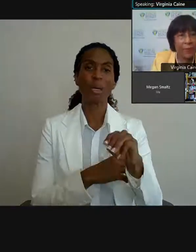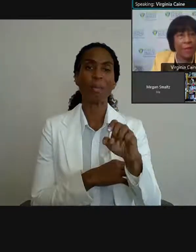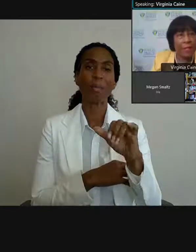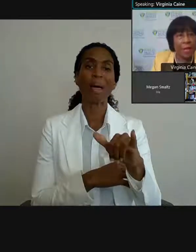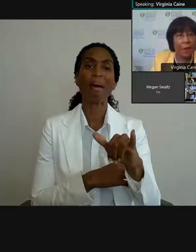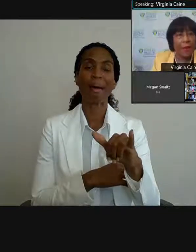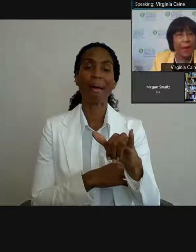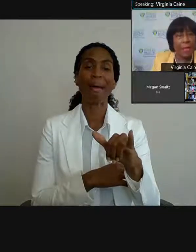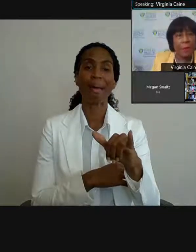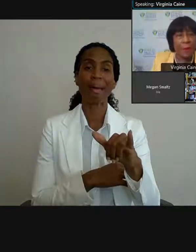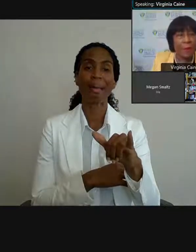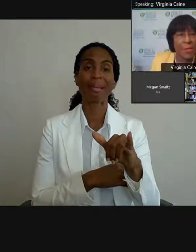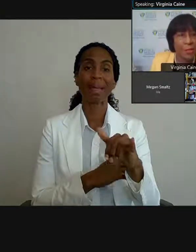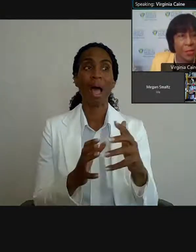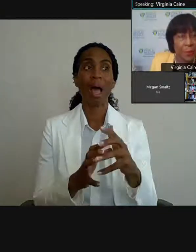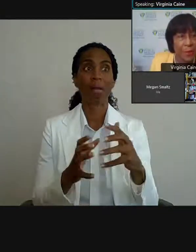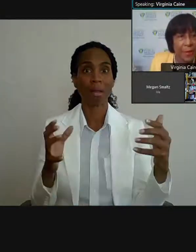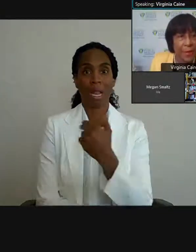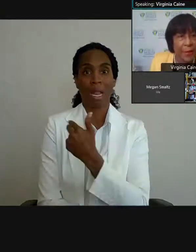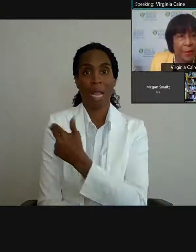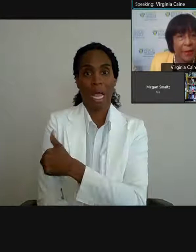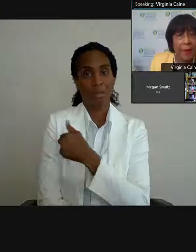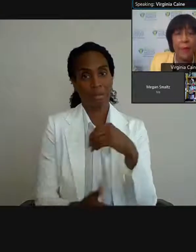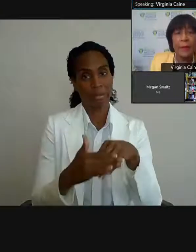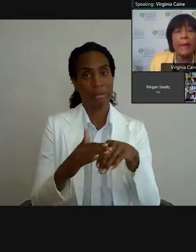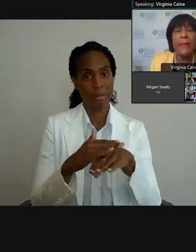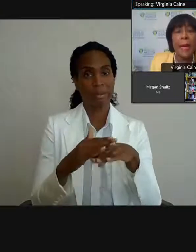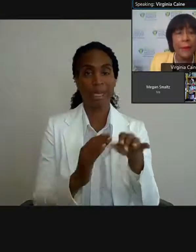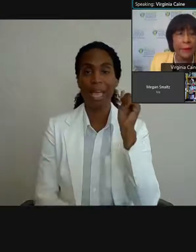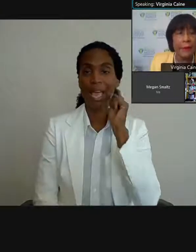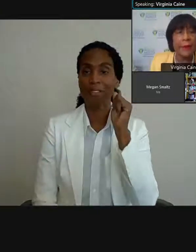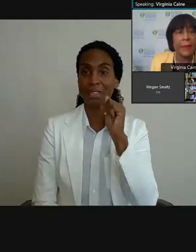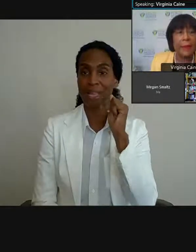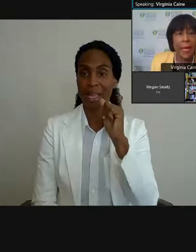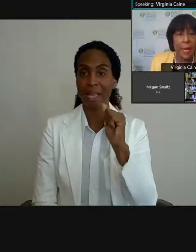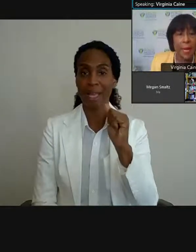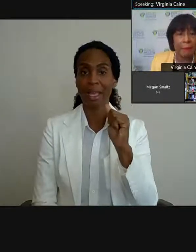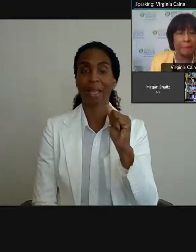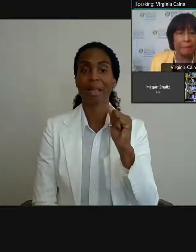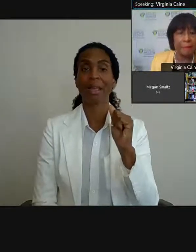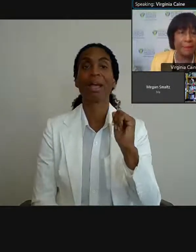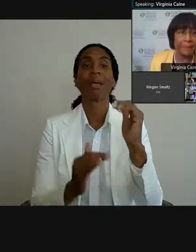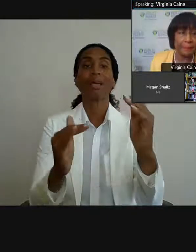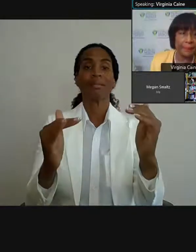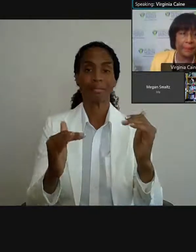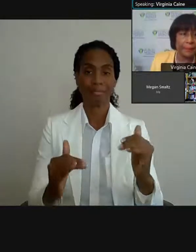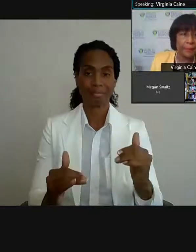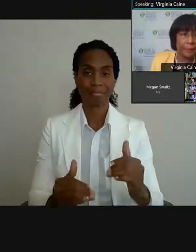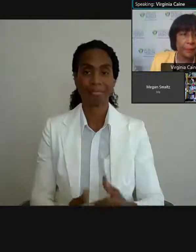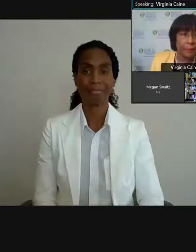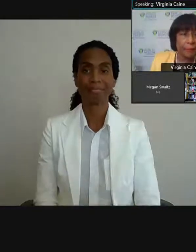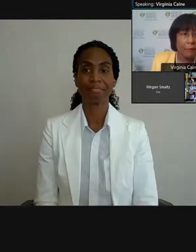having a significant number of hospital admissions per day. Next slide.